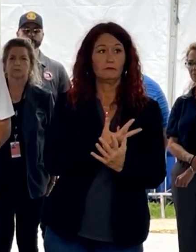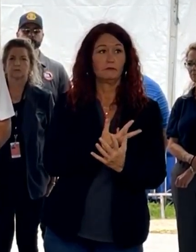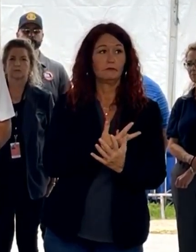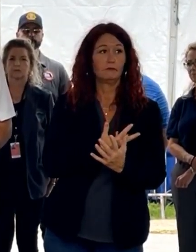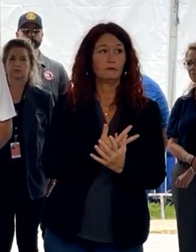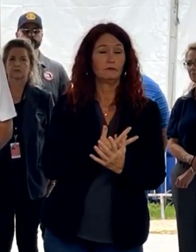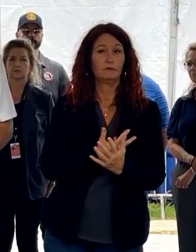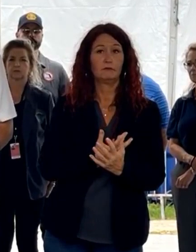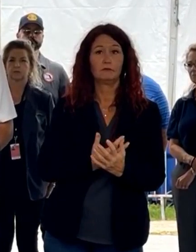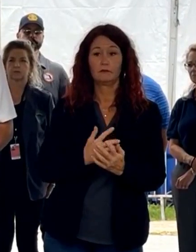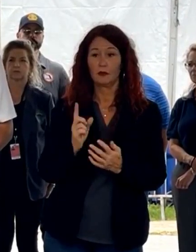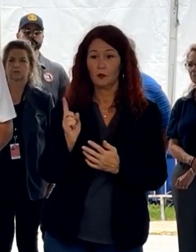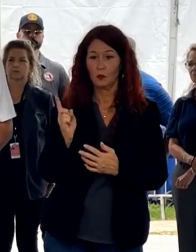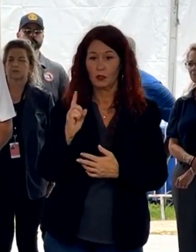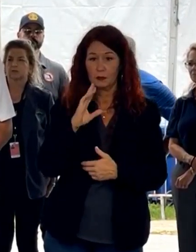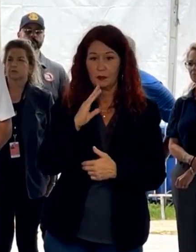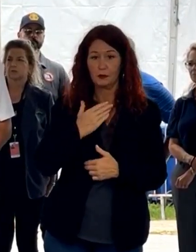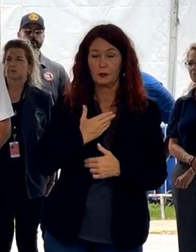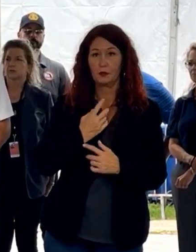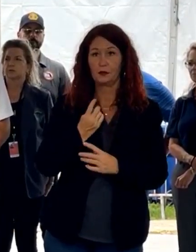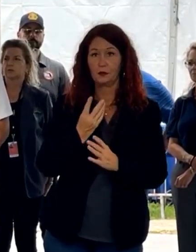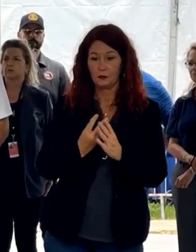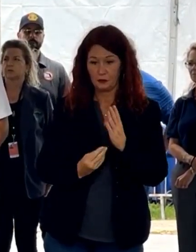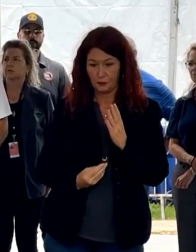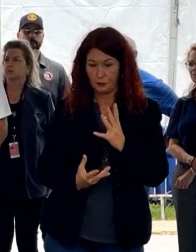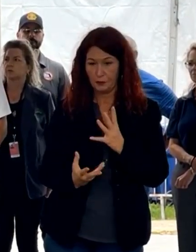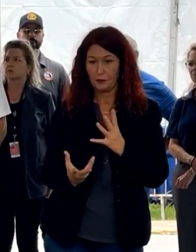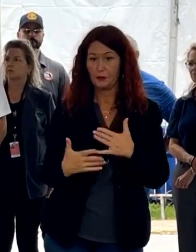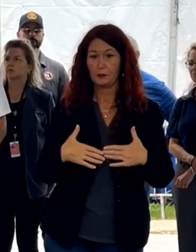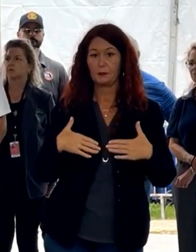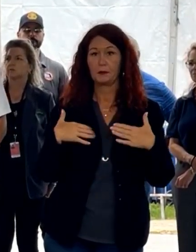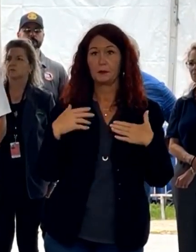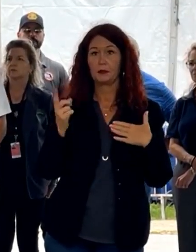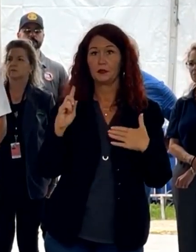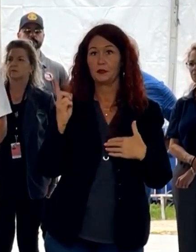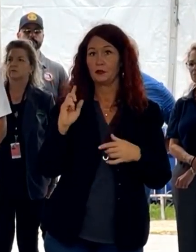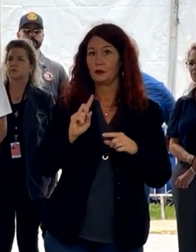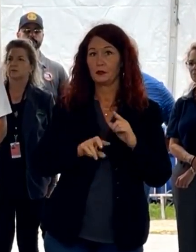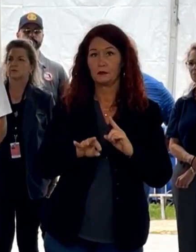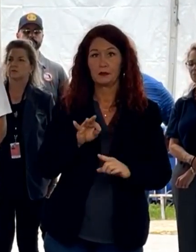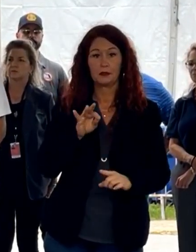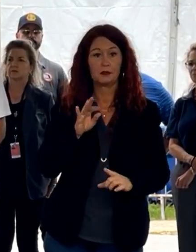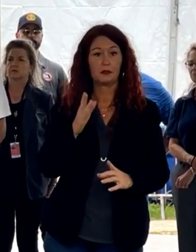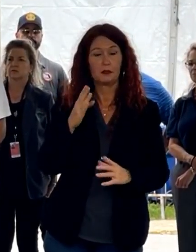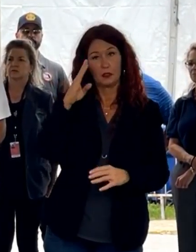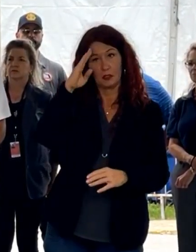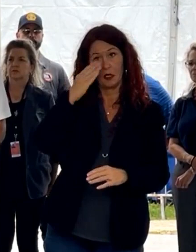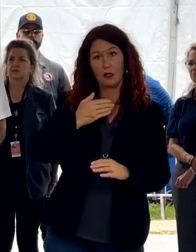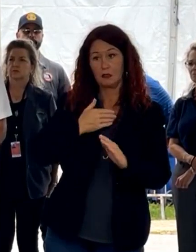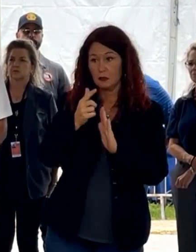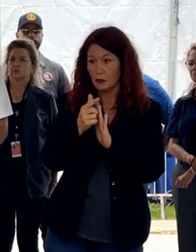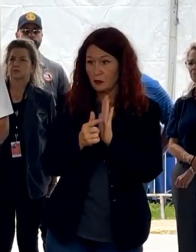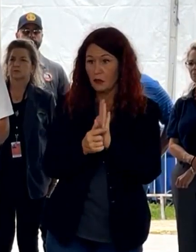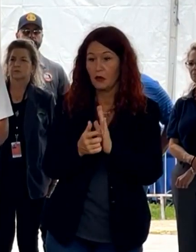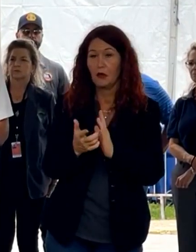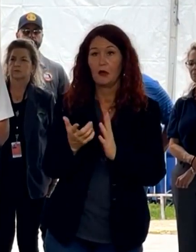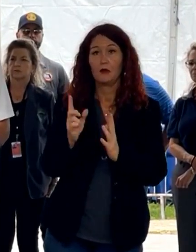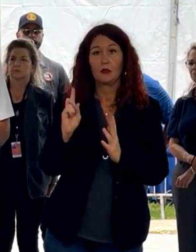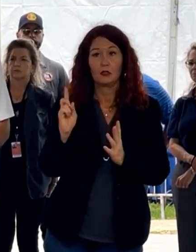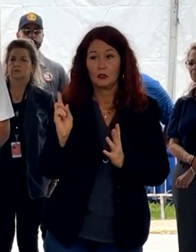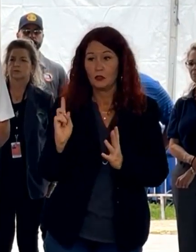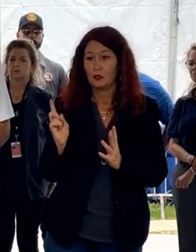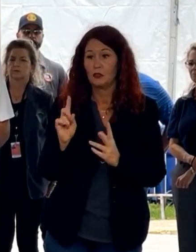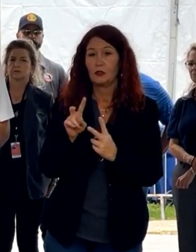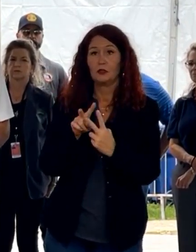about what's happening and whether or not their daughter and their son-in-law are going to be found. I told